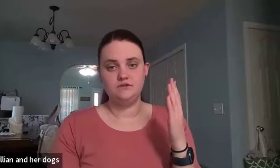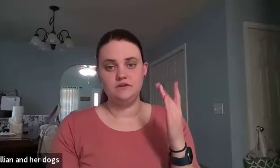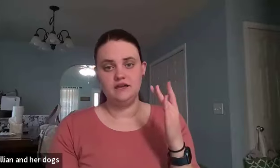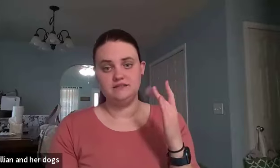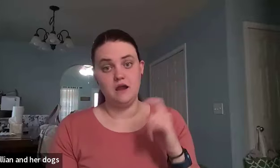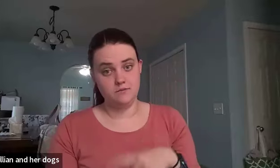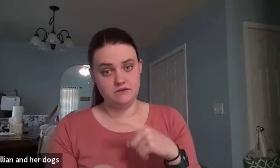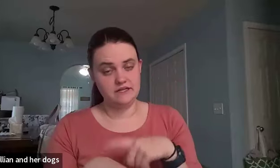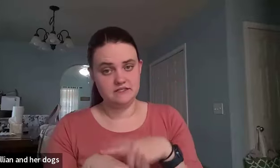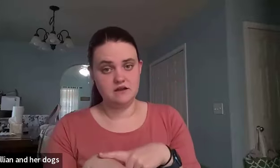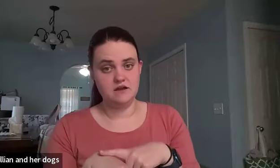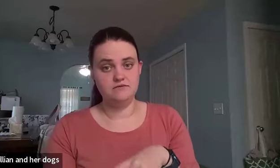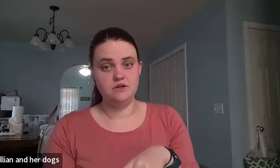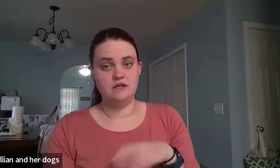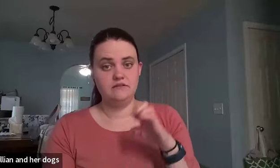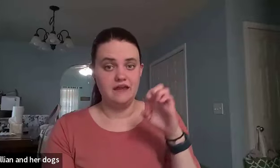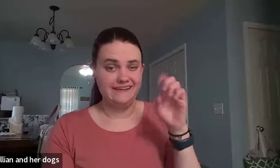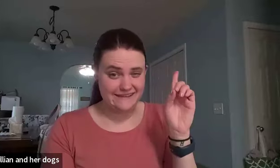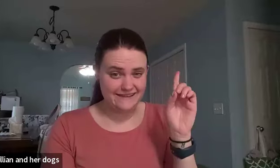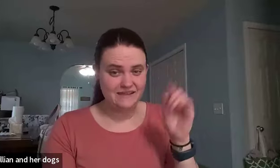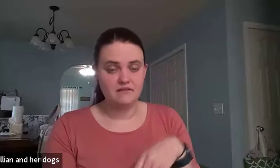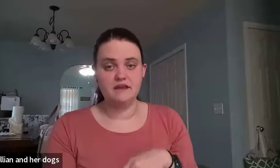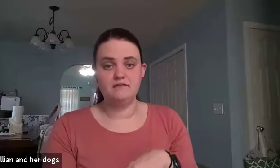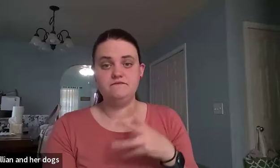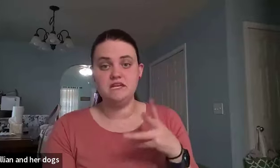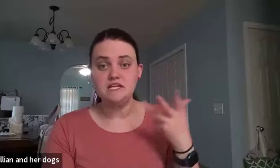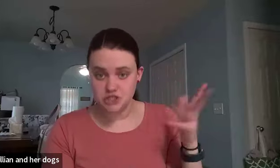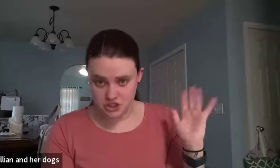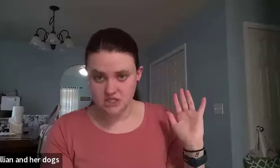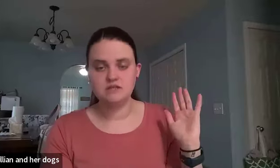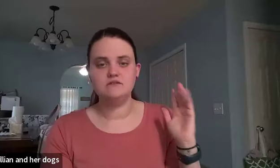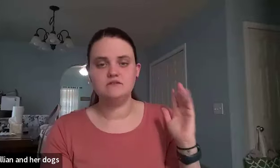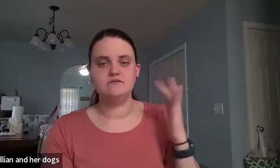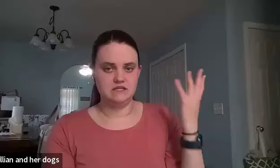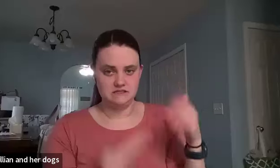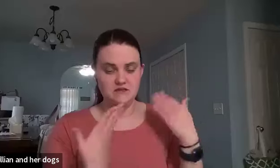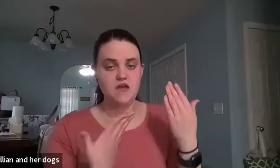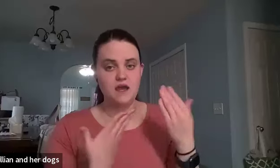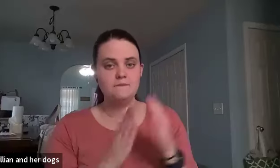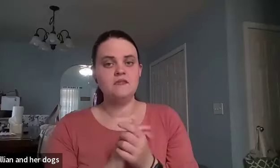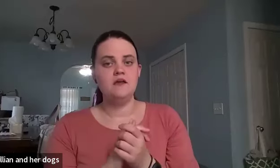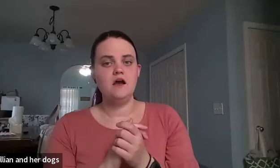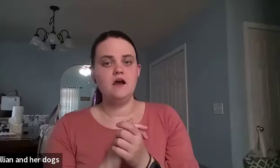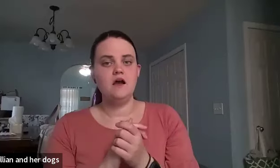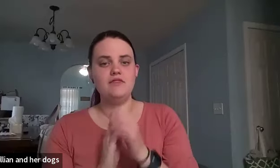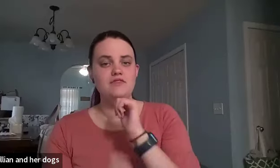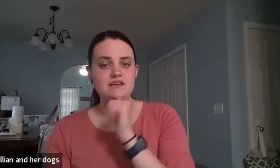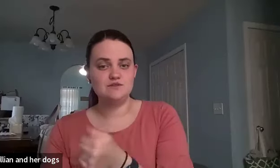for like time related stuff, that ed, like finished, things like that. This